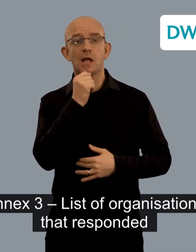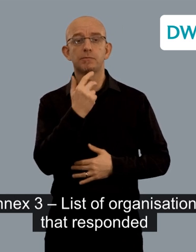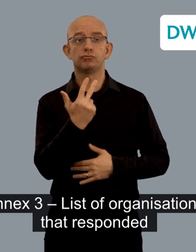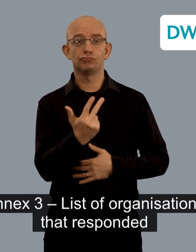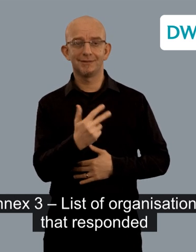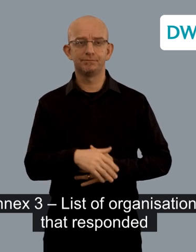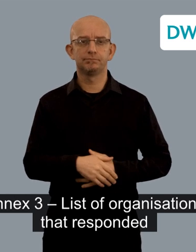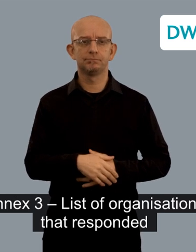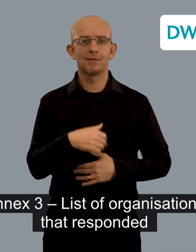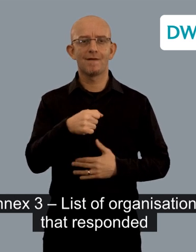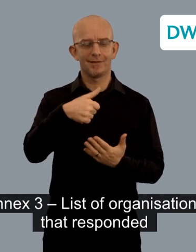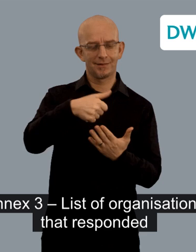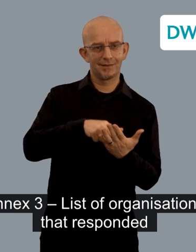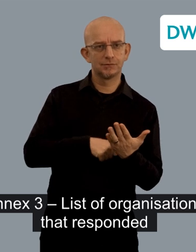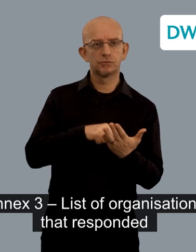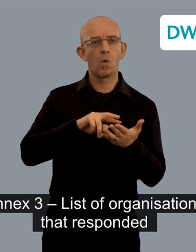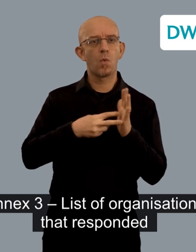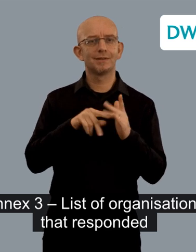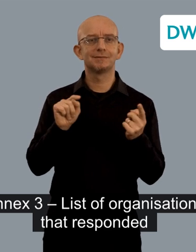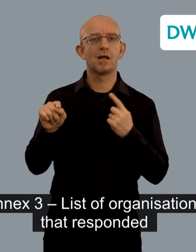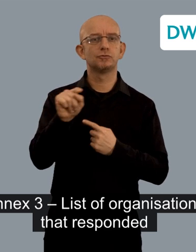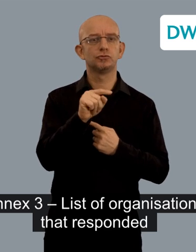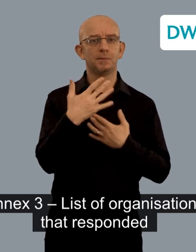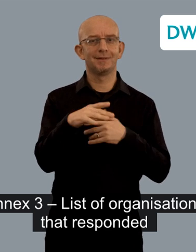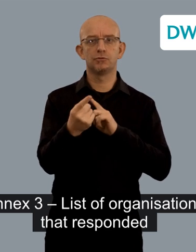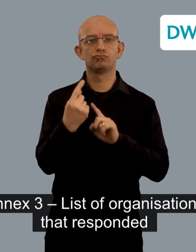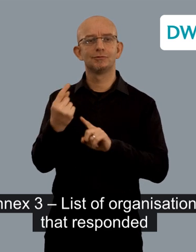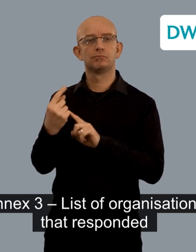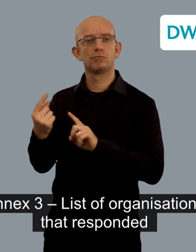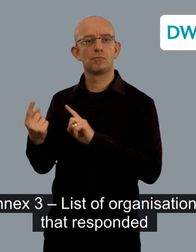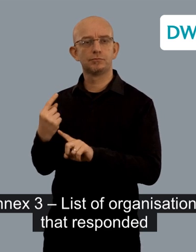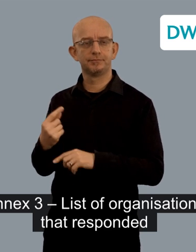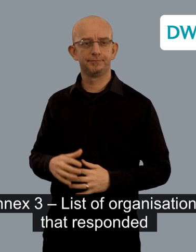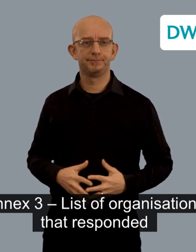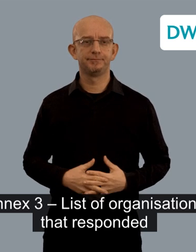Annex 3. List of organisations that responded.